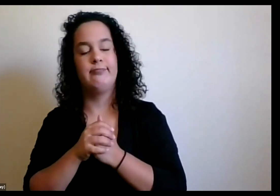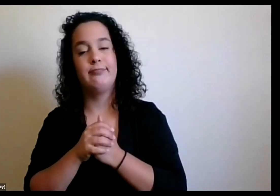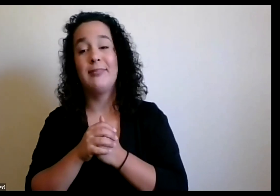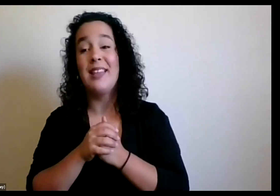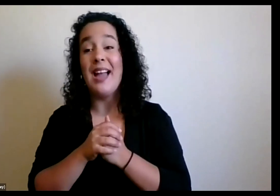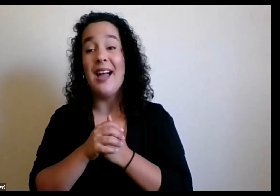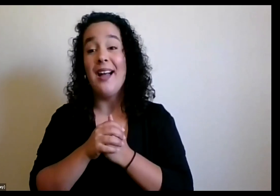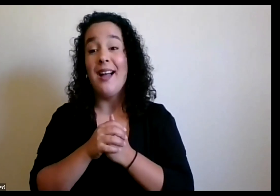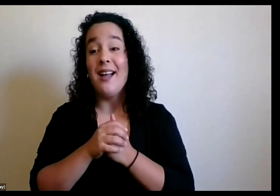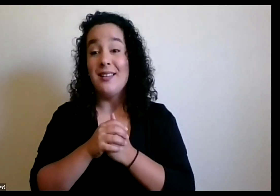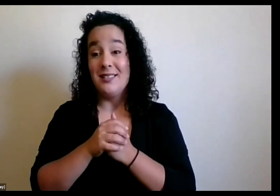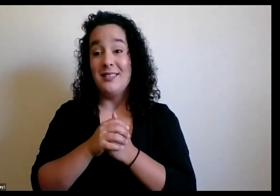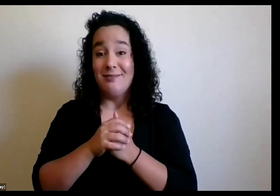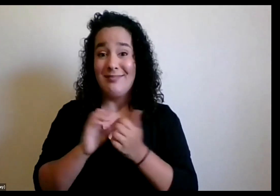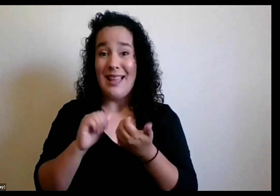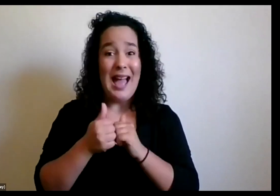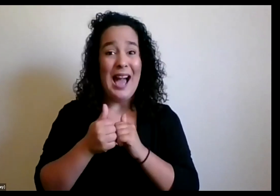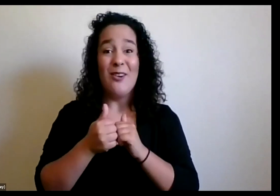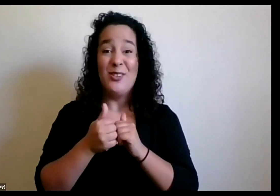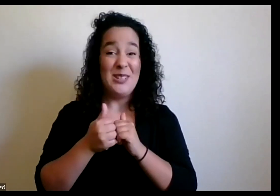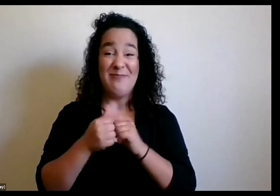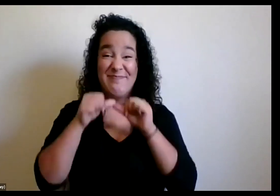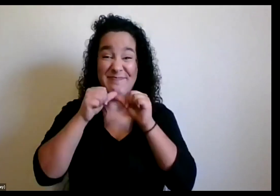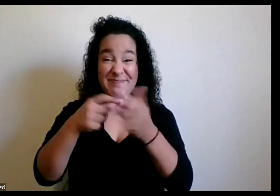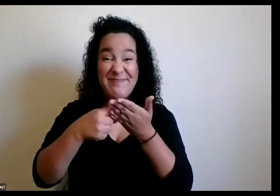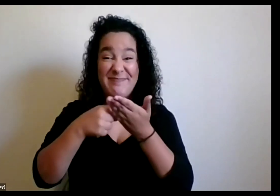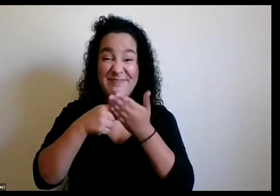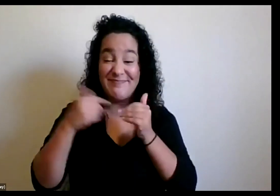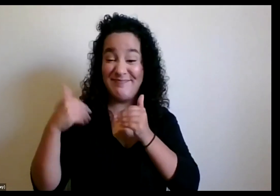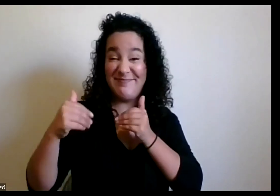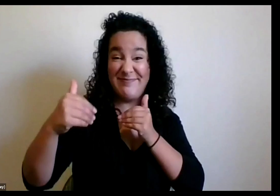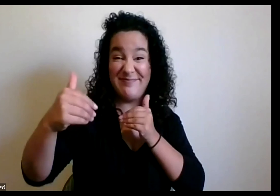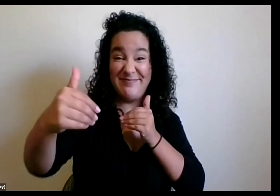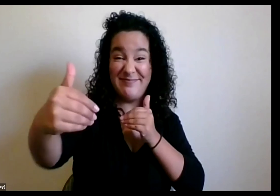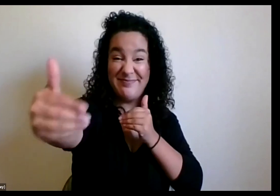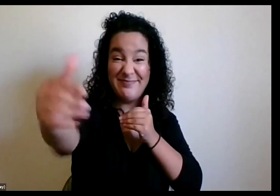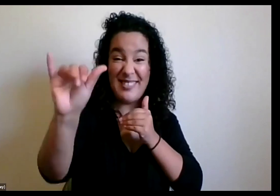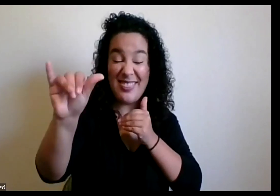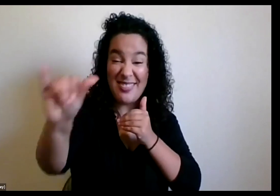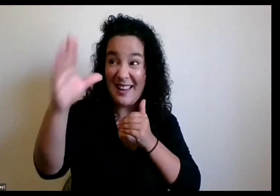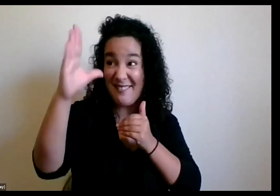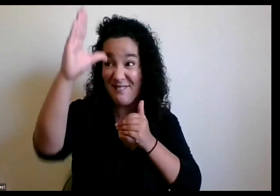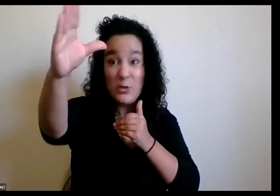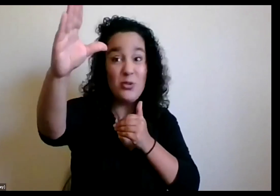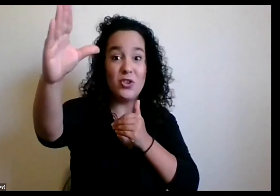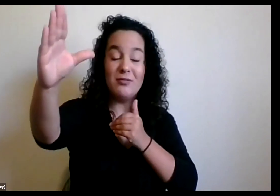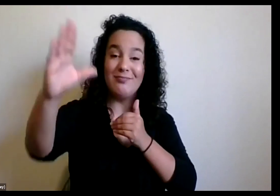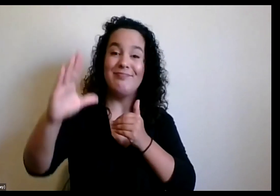how do we think for the long haul? In what we say today and how it sets us up for tomorrow.